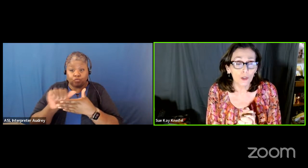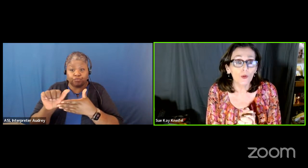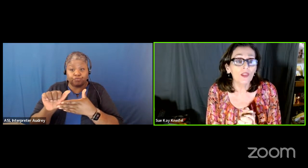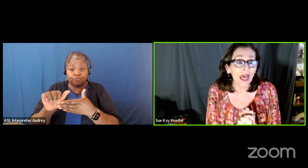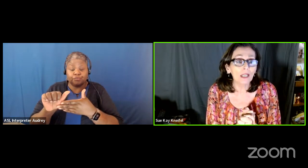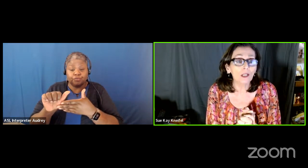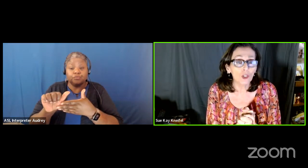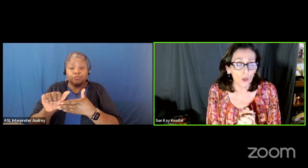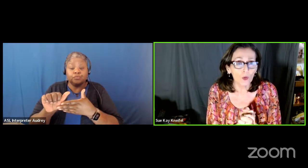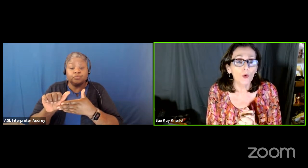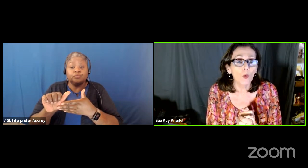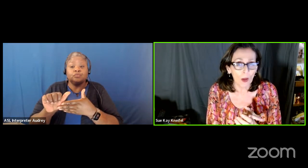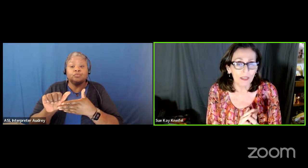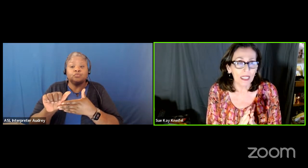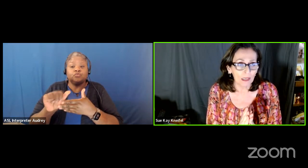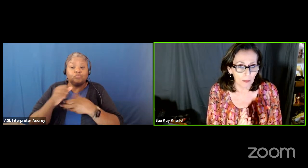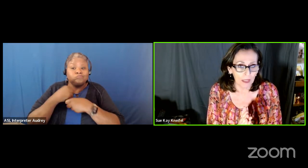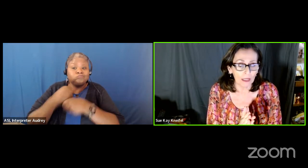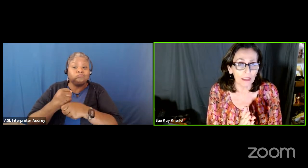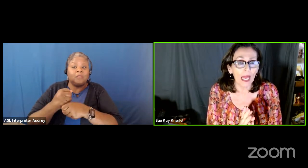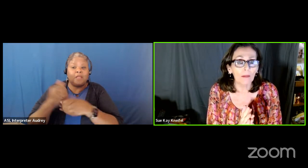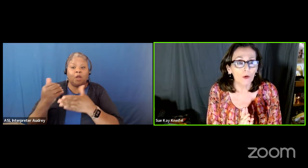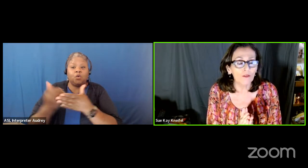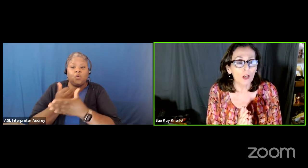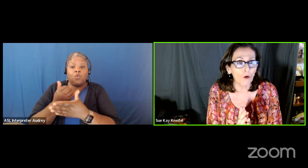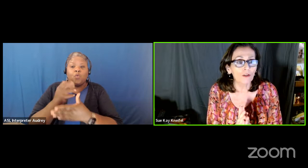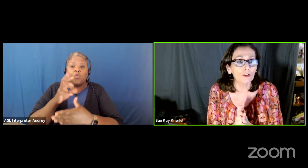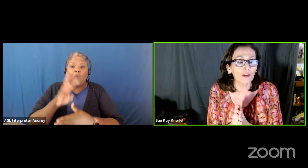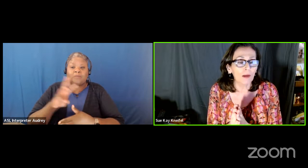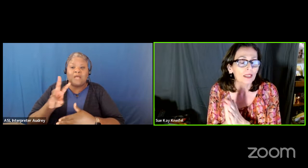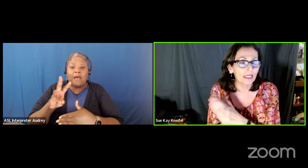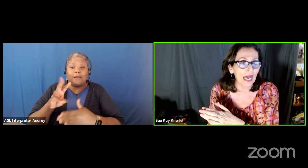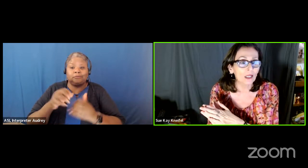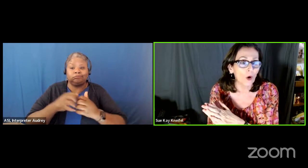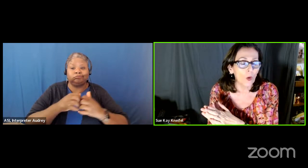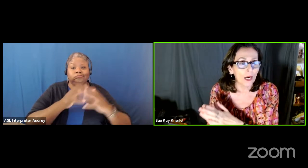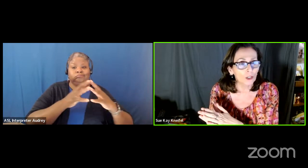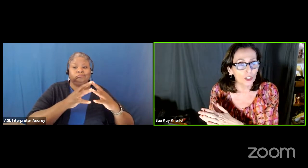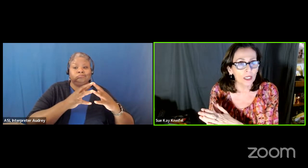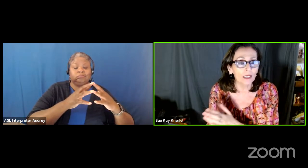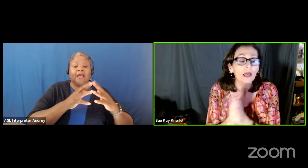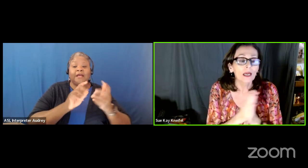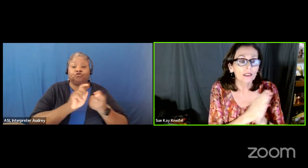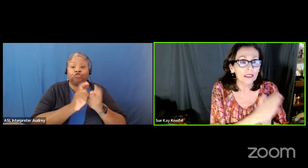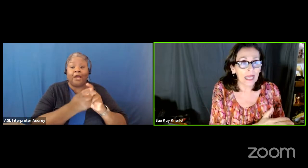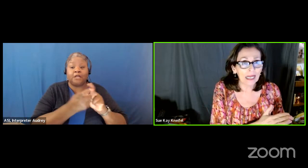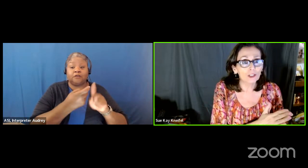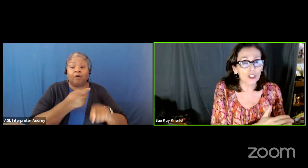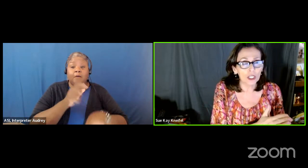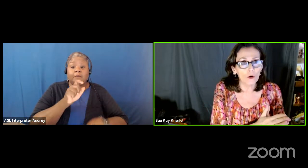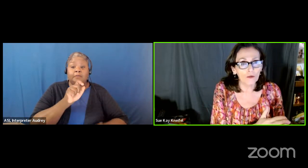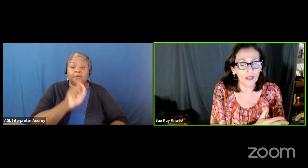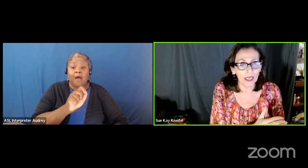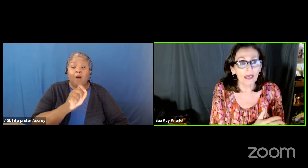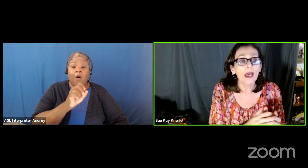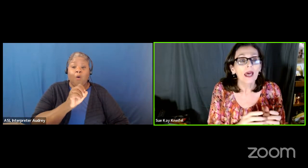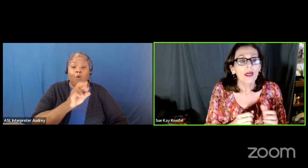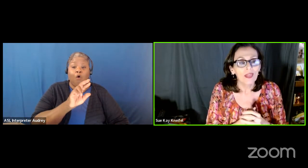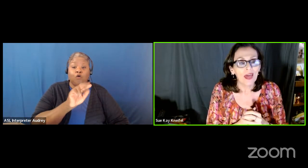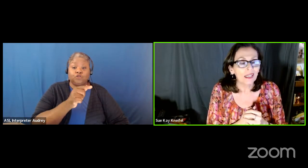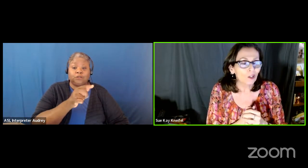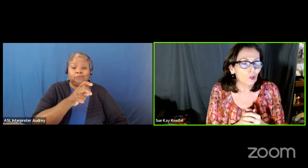able to do that new website build and move it over from the .org to